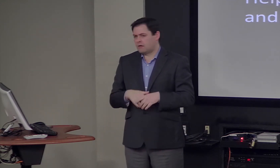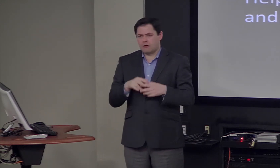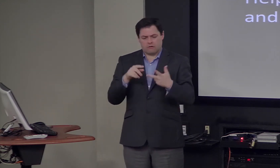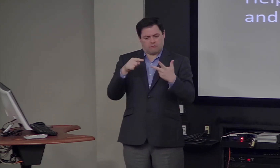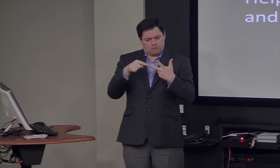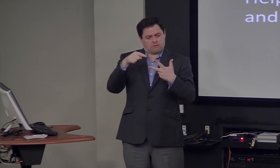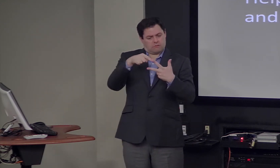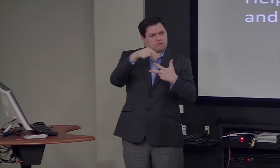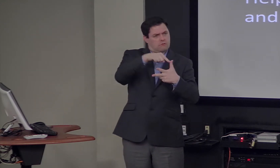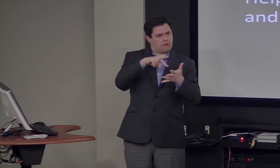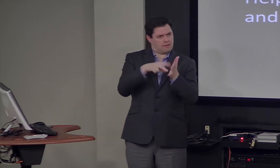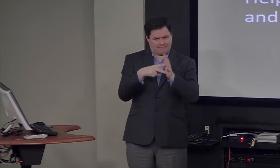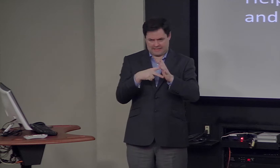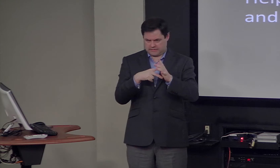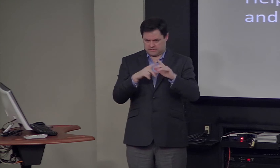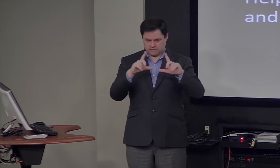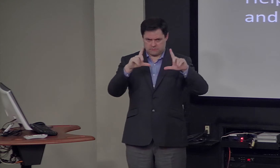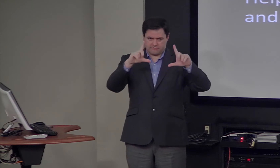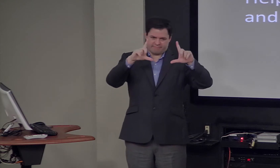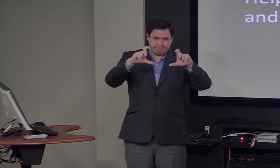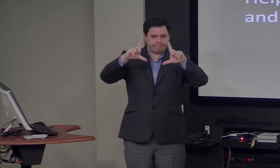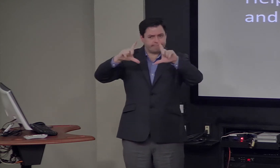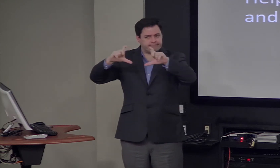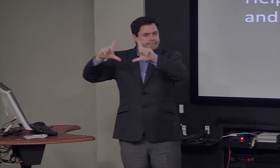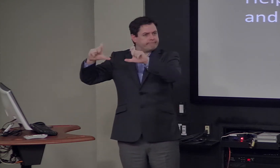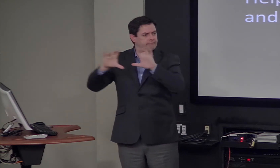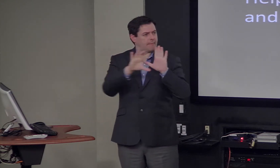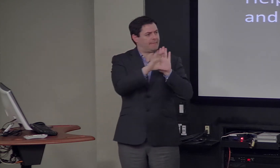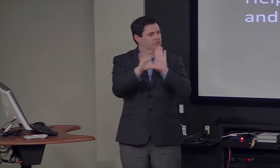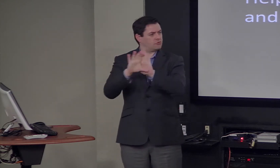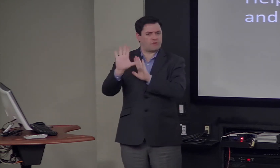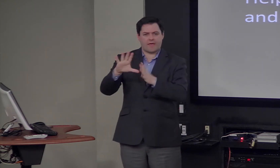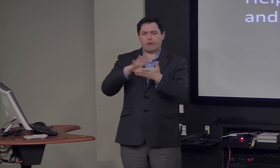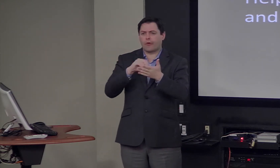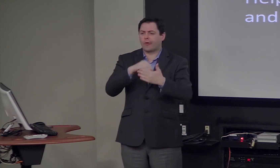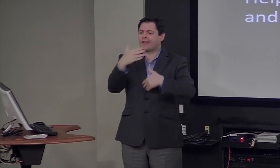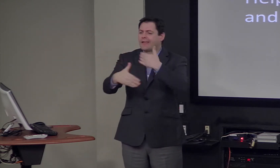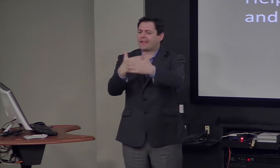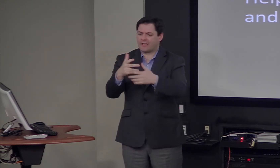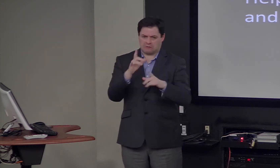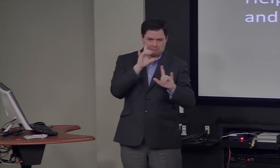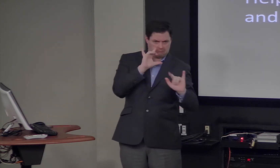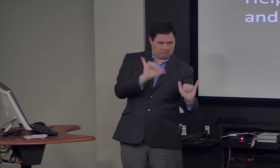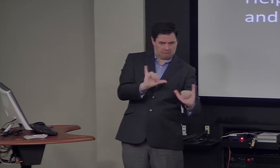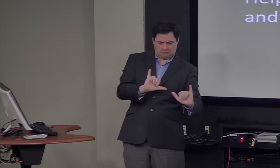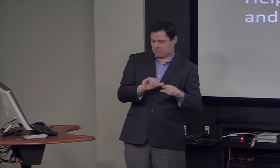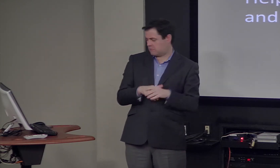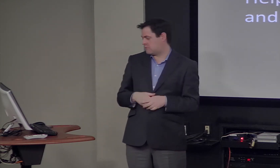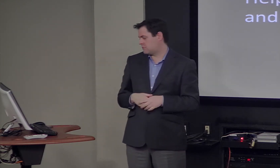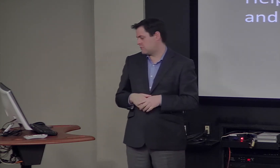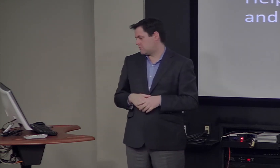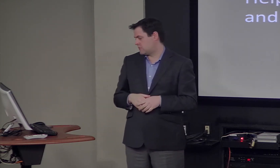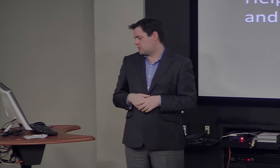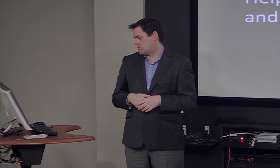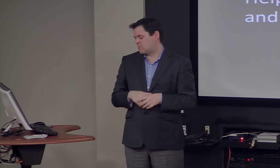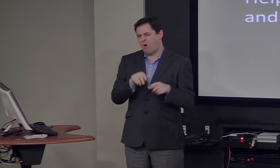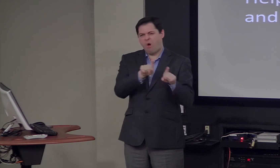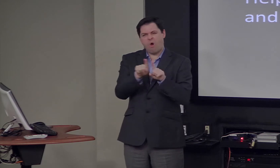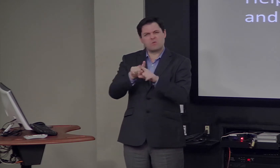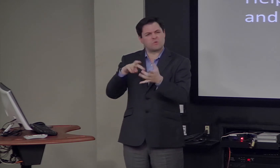years of study versus 4 years, as you have here in the United States. We wanted to take a snapshot of individuals and their learning as they progressed through their years